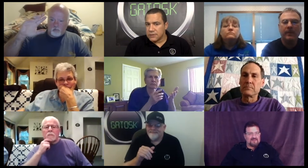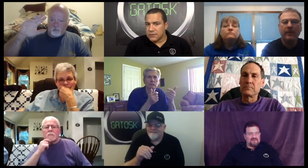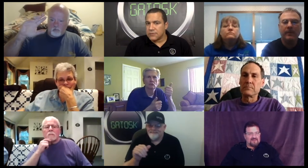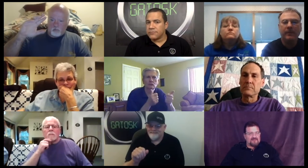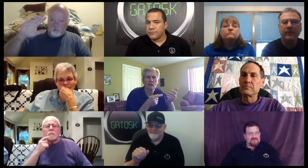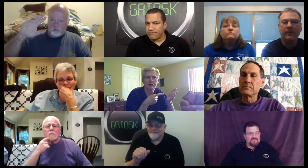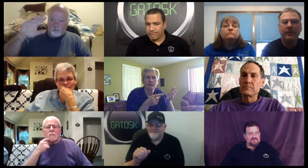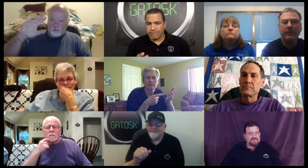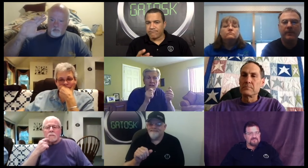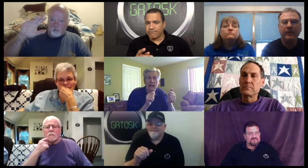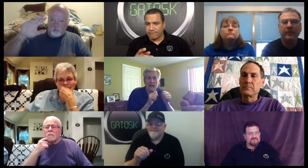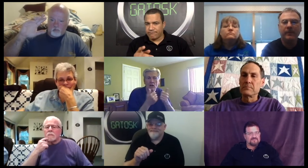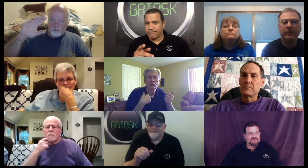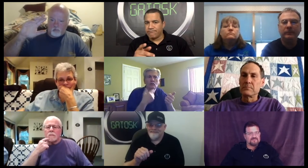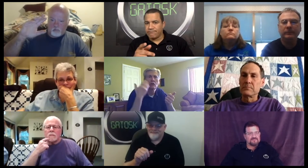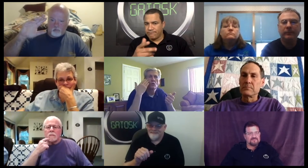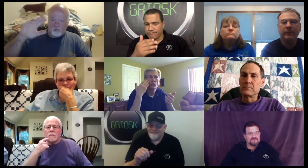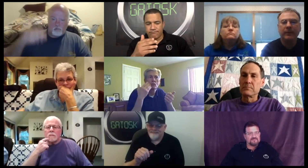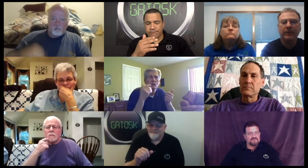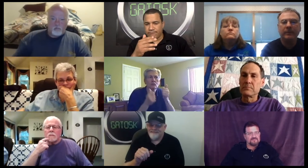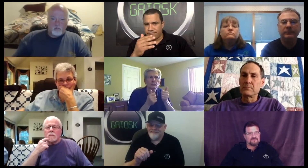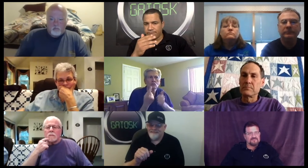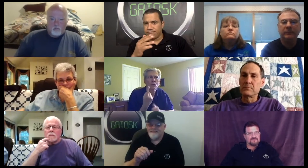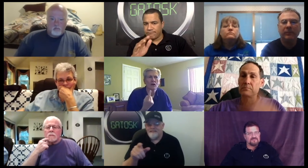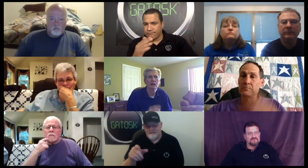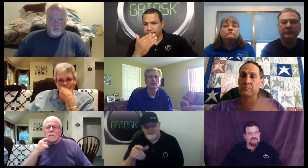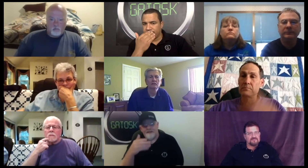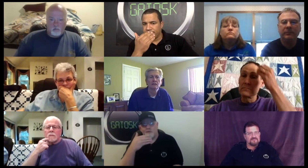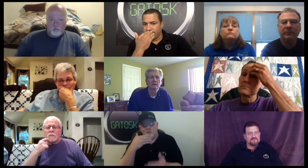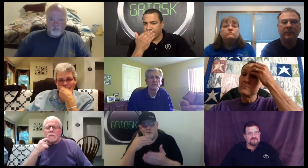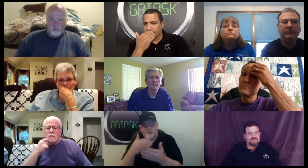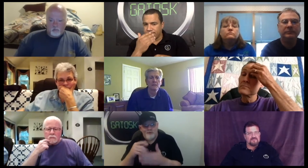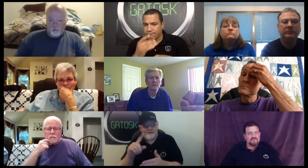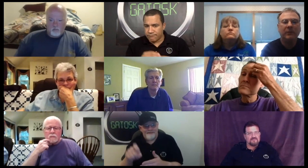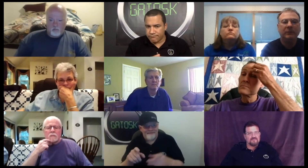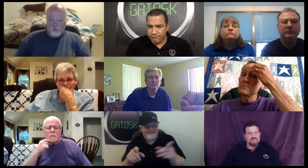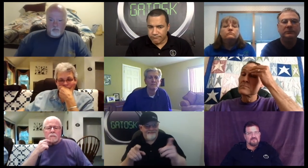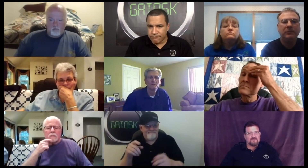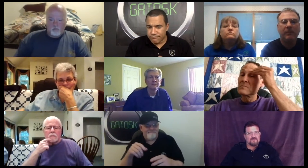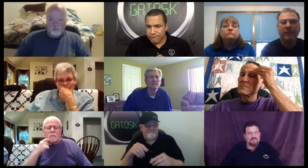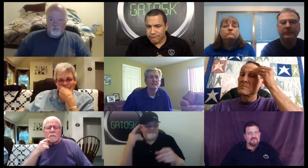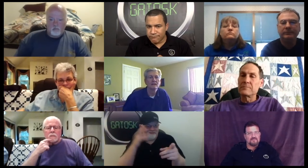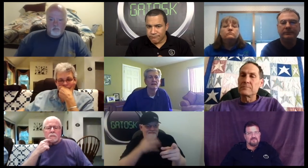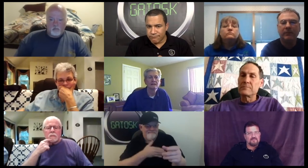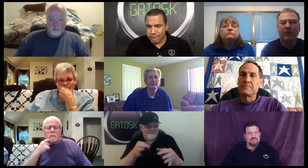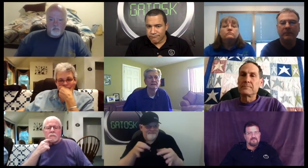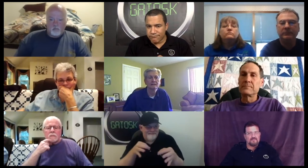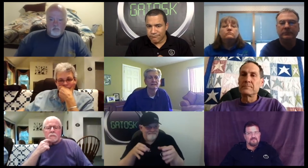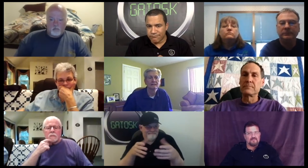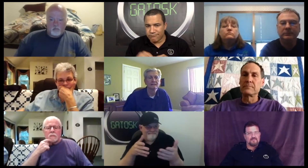But when they sign up, how do we know what they are? Oh, that's a good question. Raymond might be